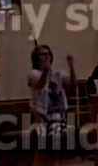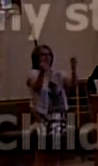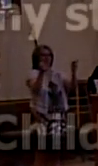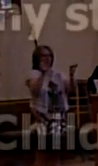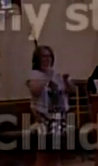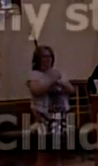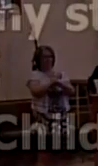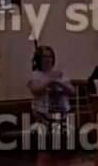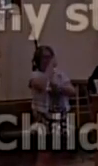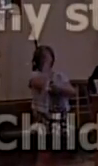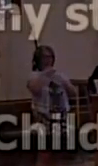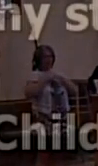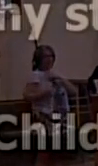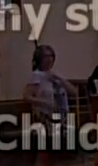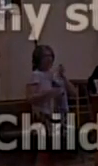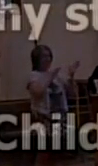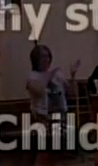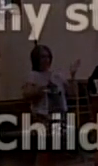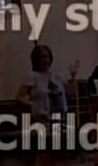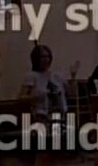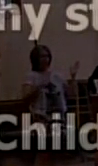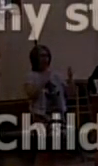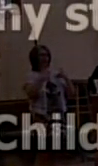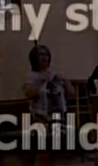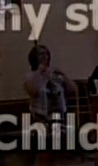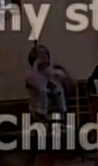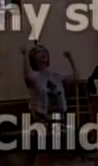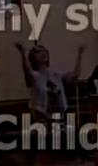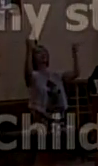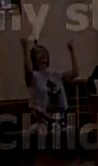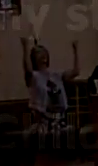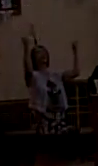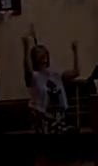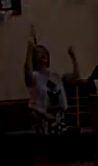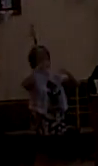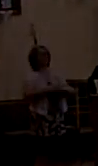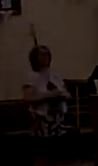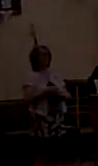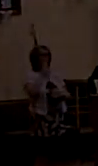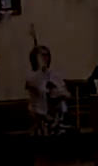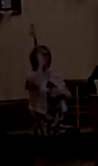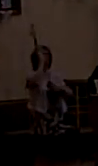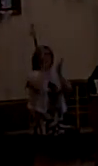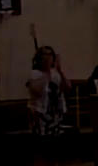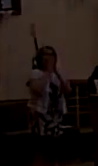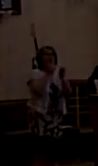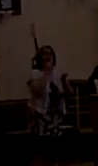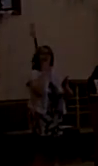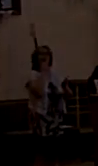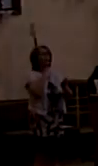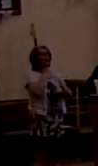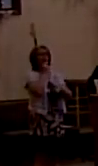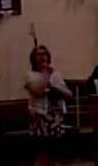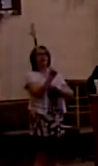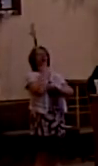Because of the blood of Christ, we can have victory today. Your